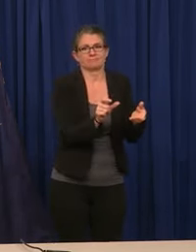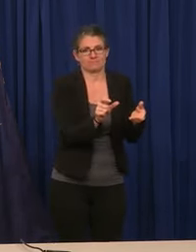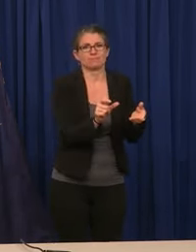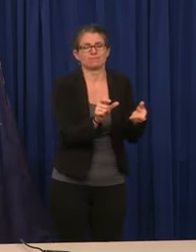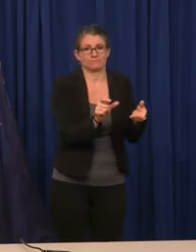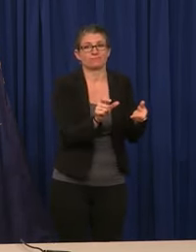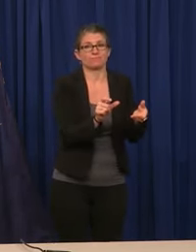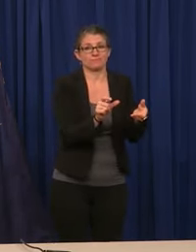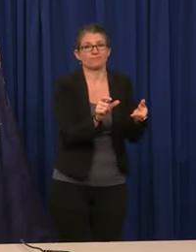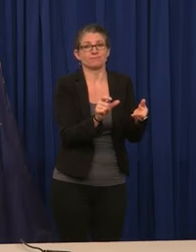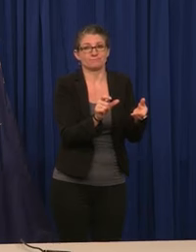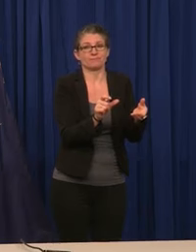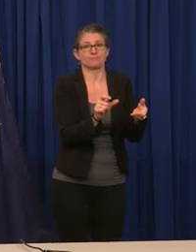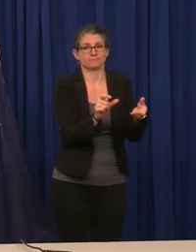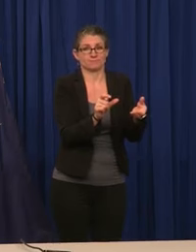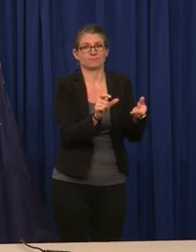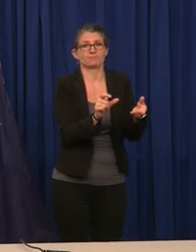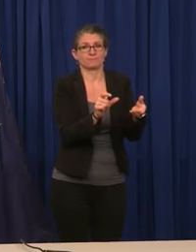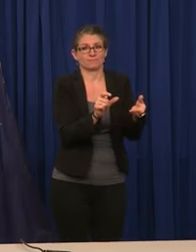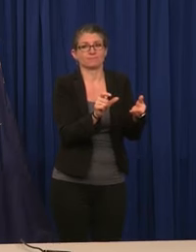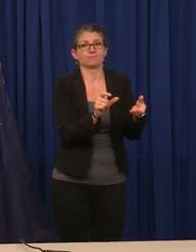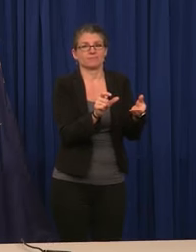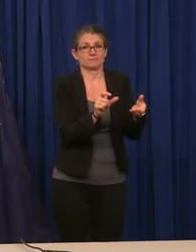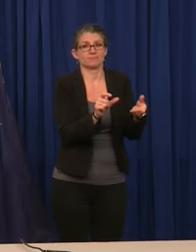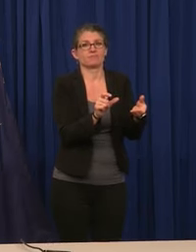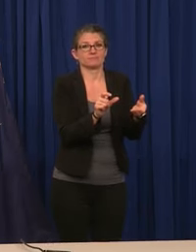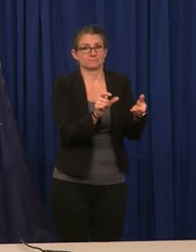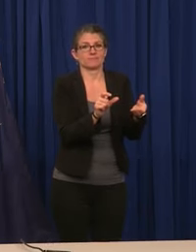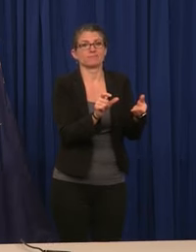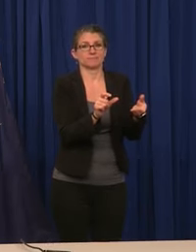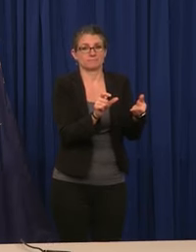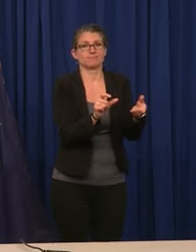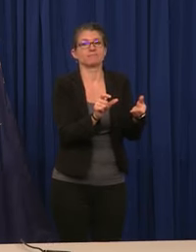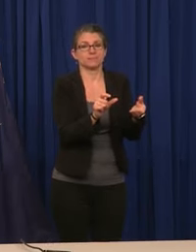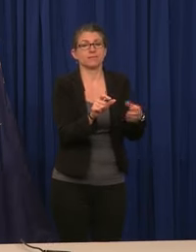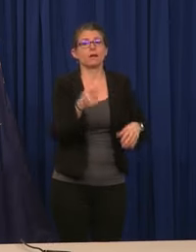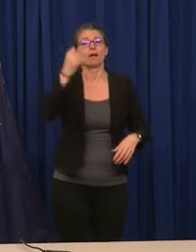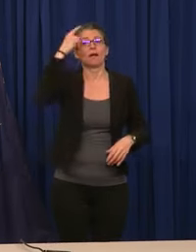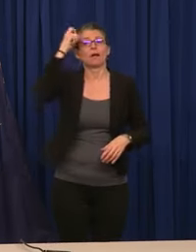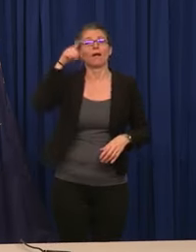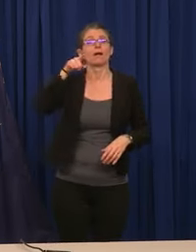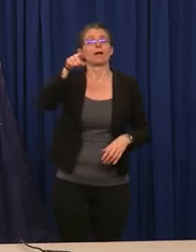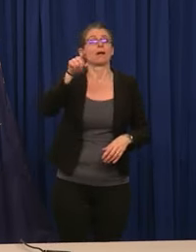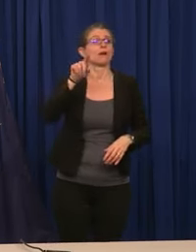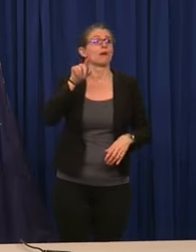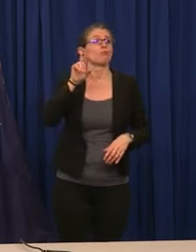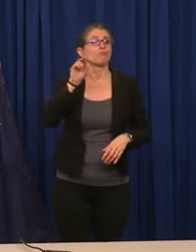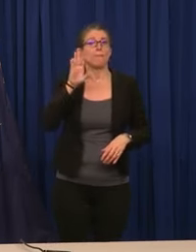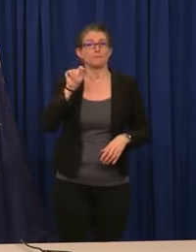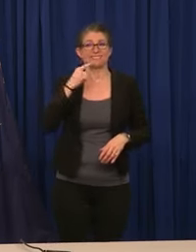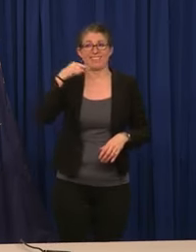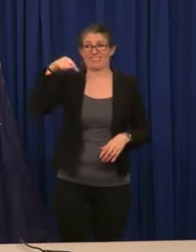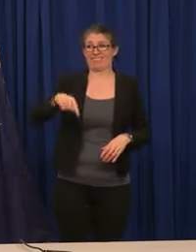briefings may be shifting in the future, again, as we think more seriously about physical distancing. We will try to keep the